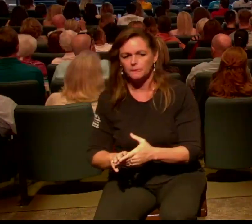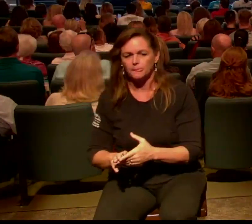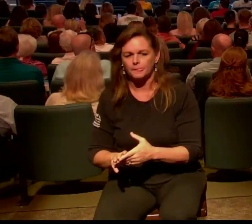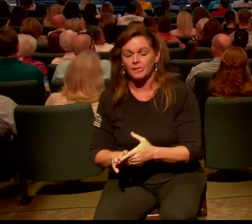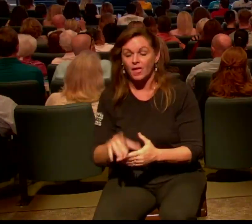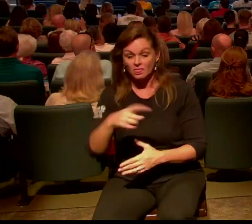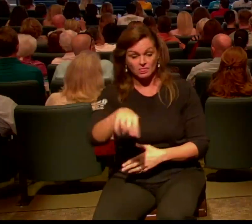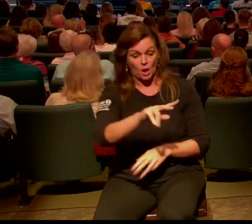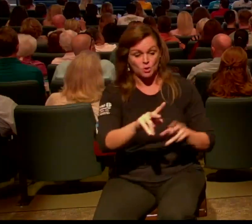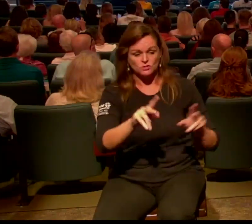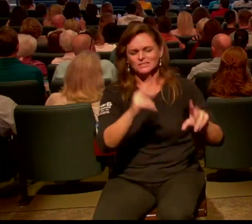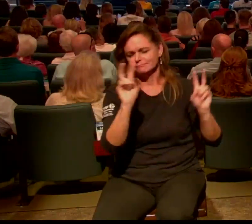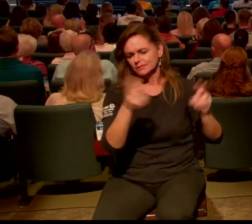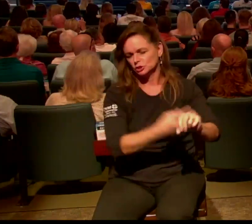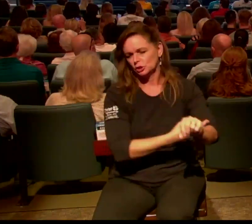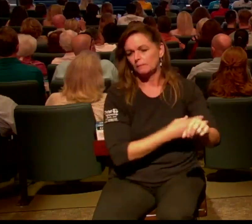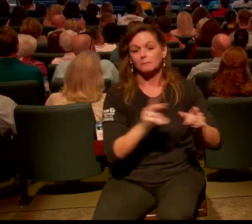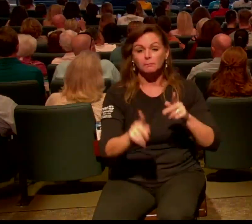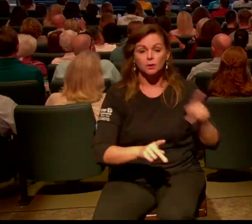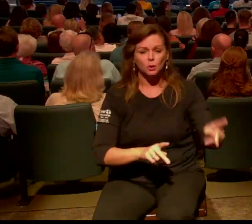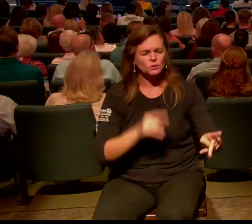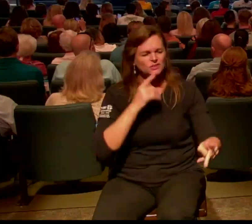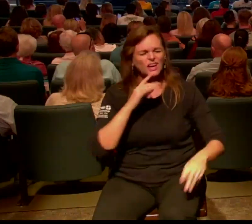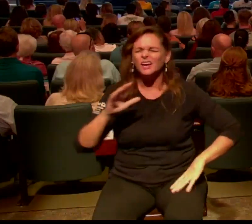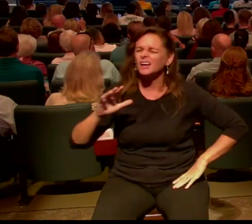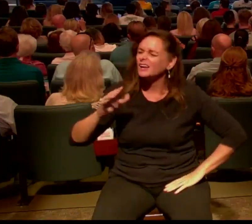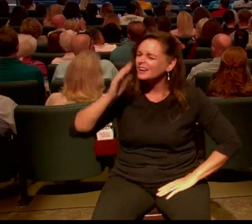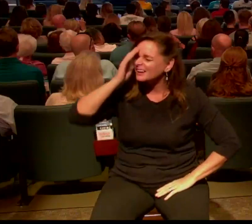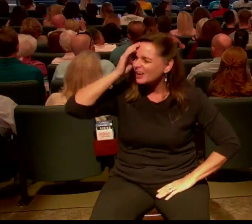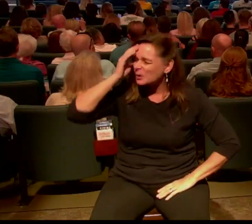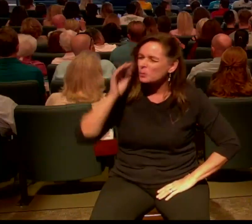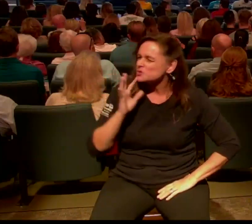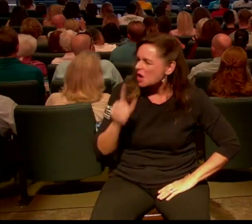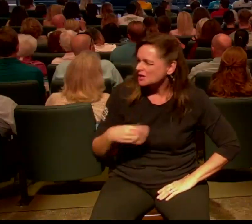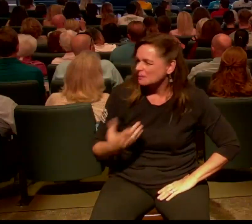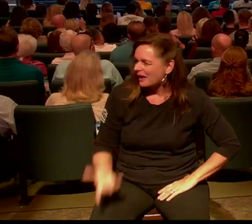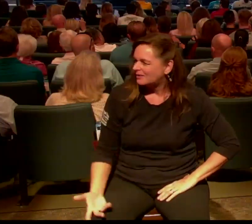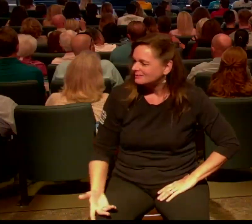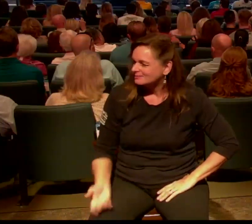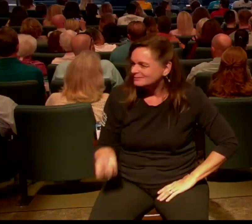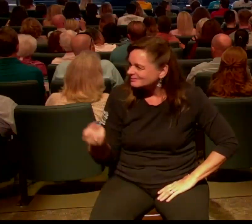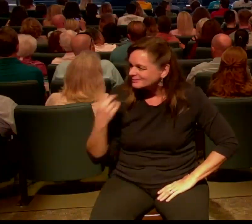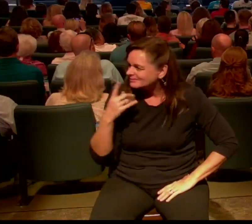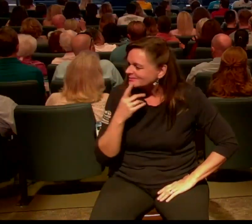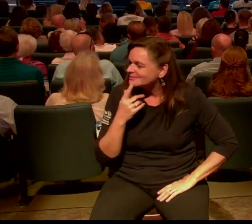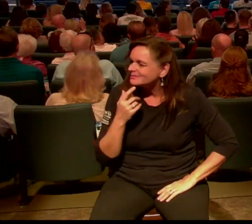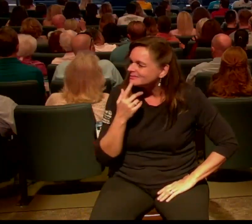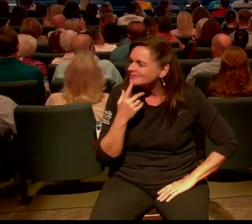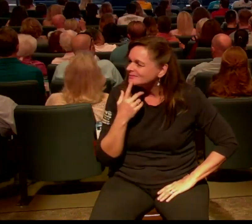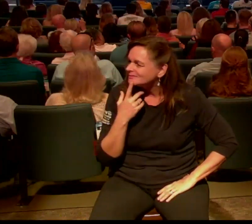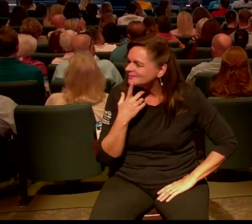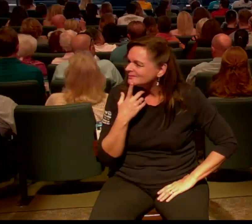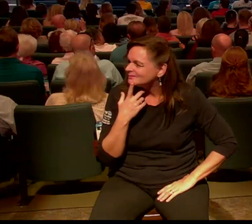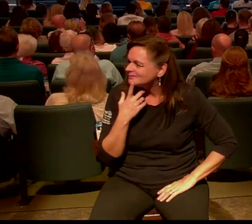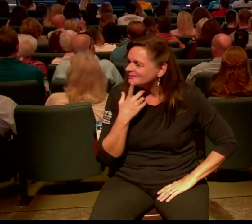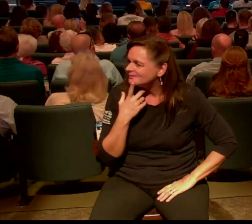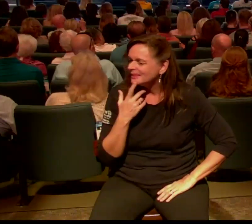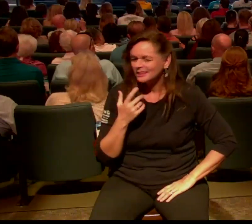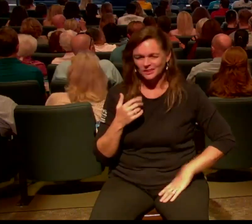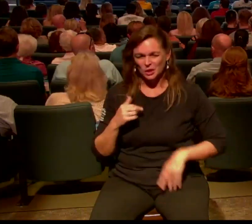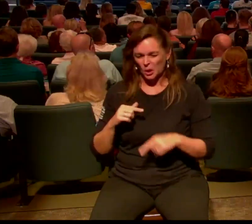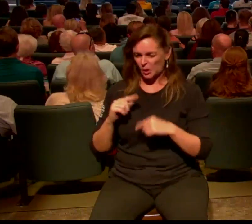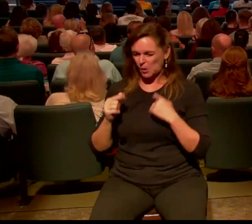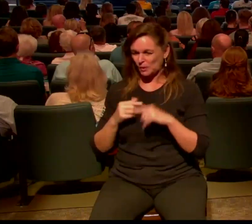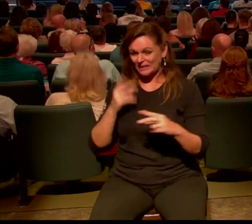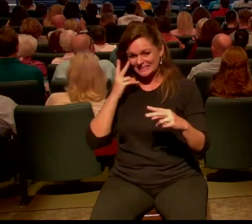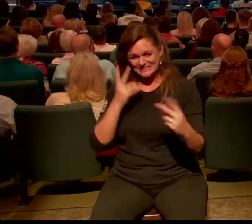say, Master, what are you talking about? When did we ever